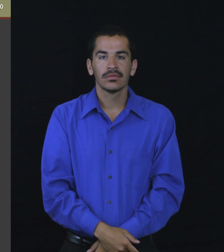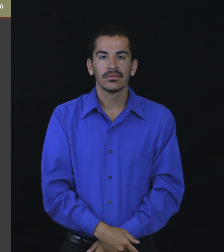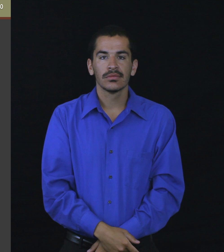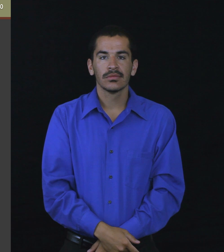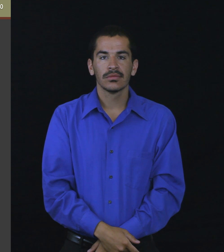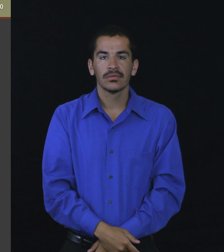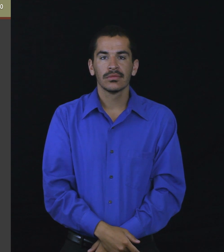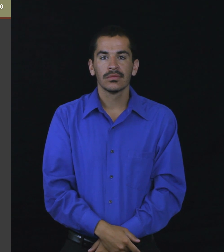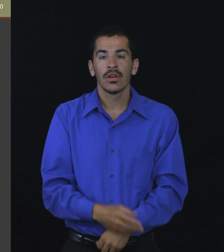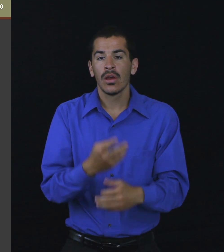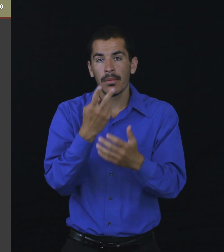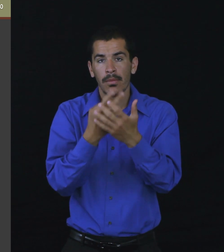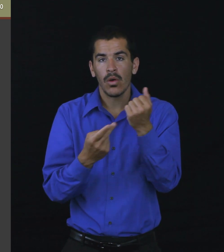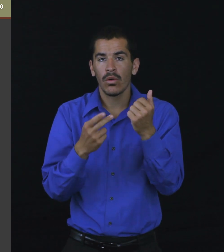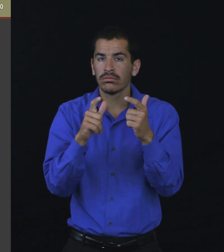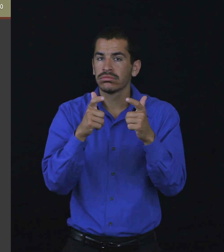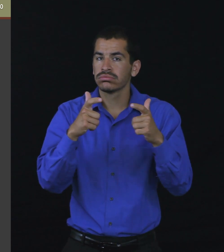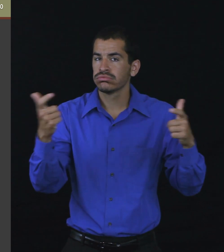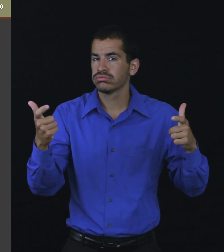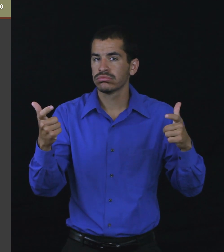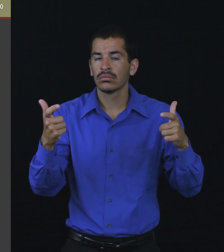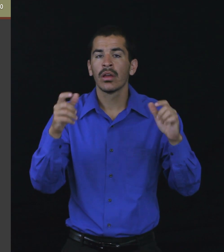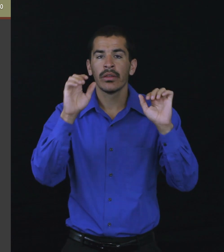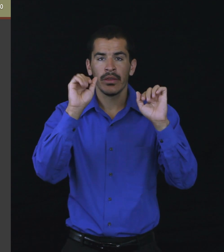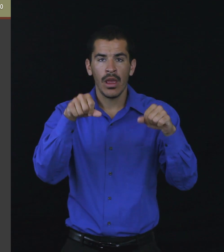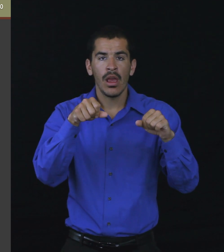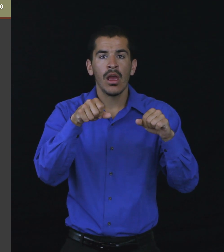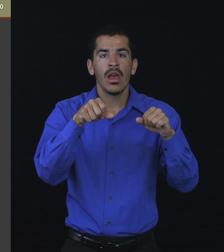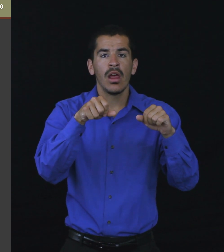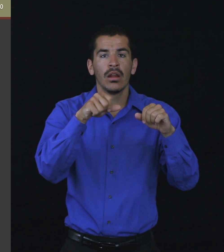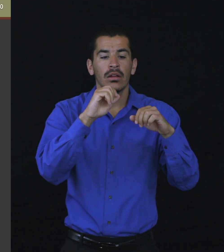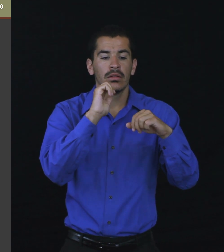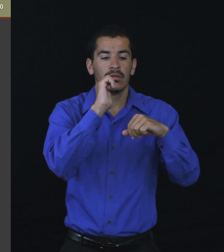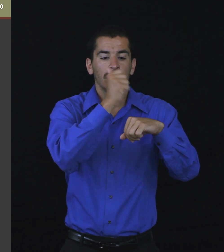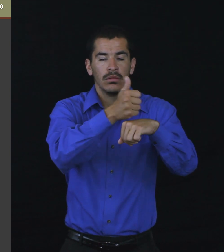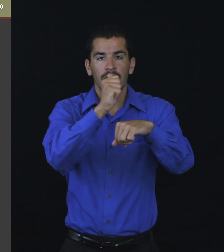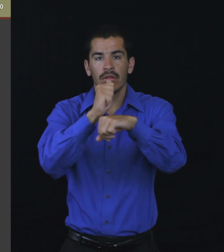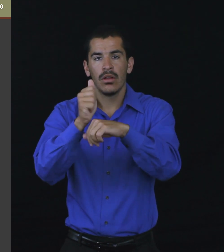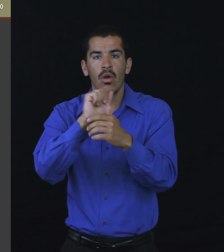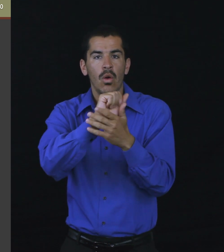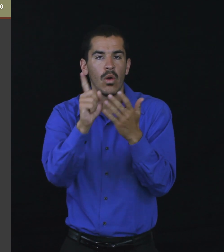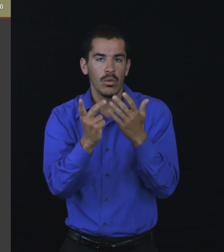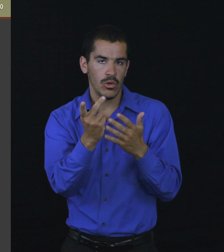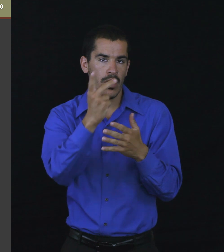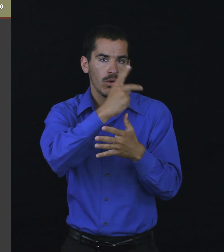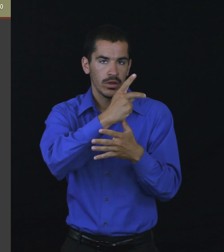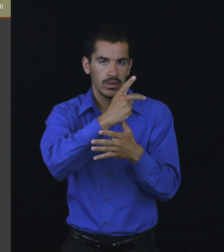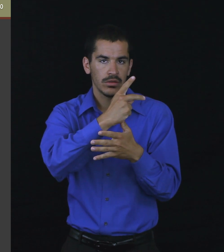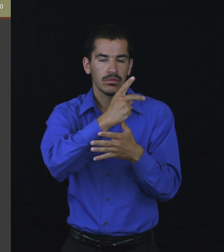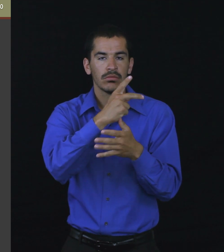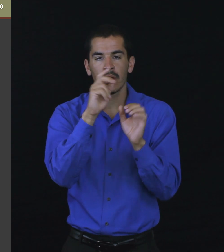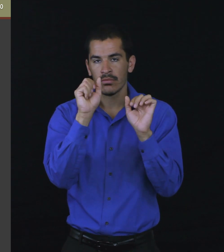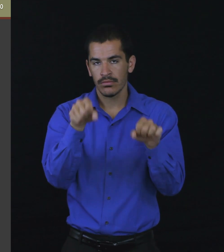They're large enough so that all priorities would fit on those sites.